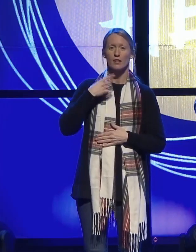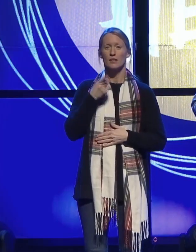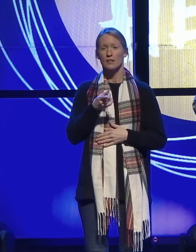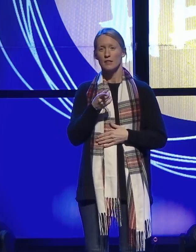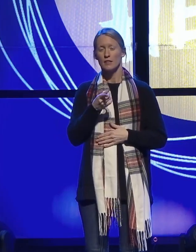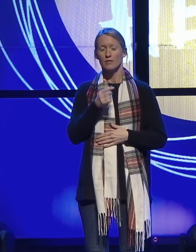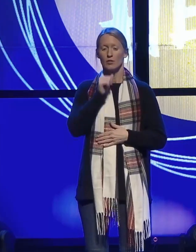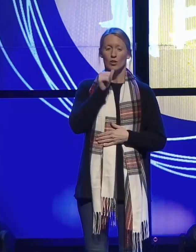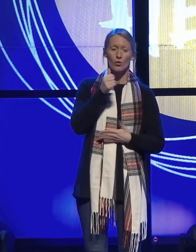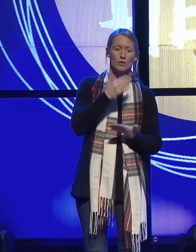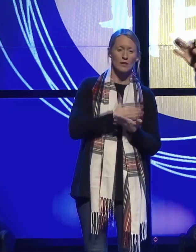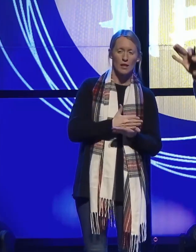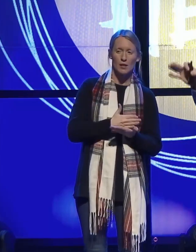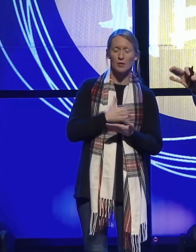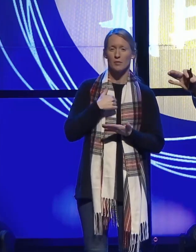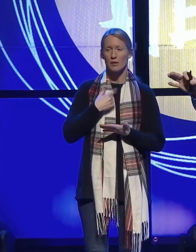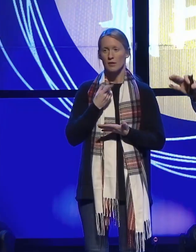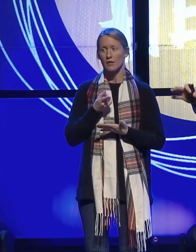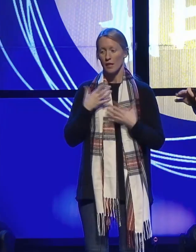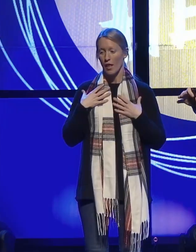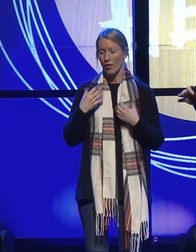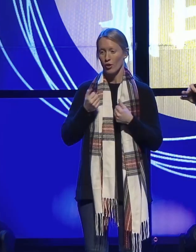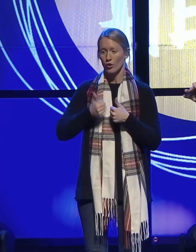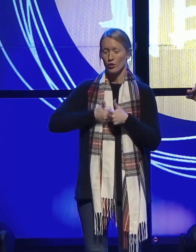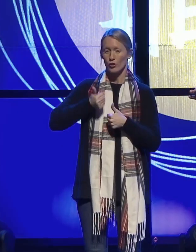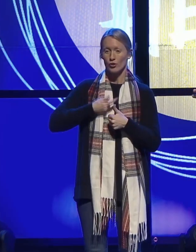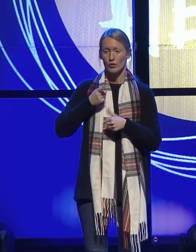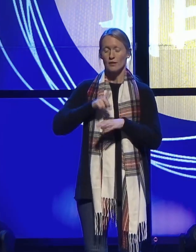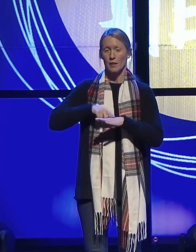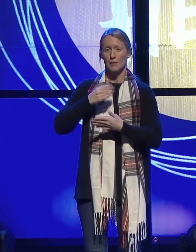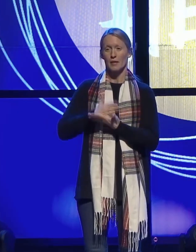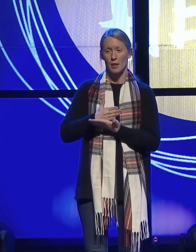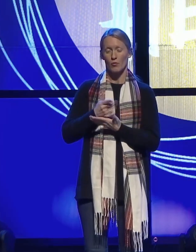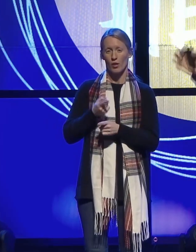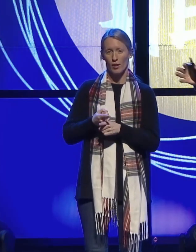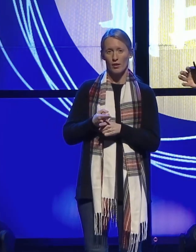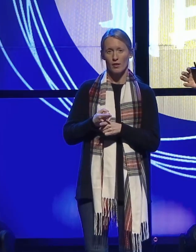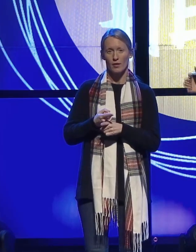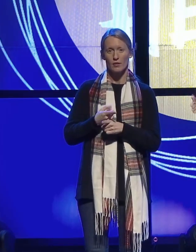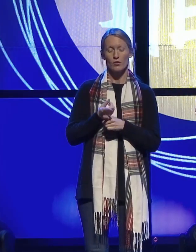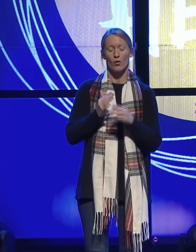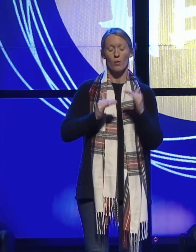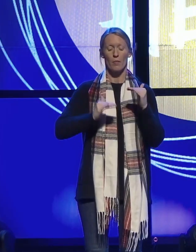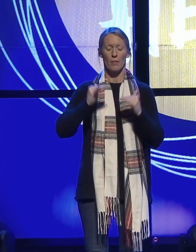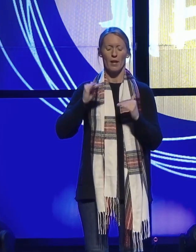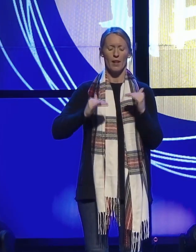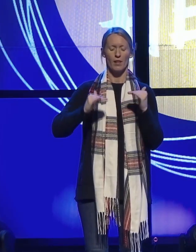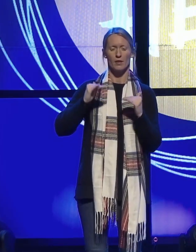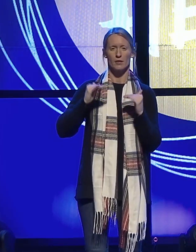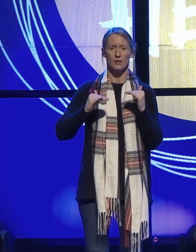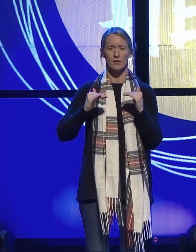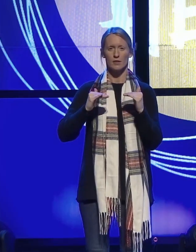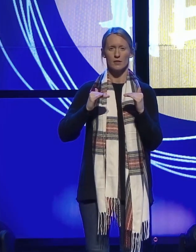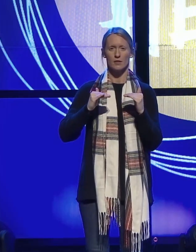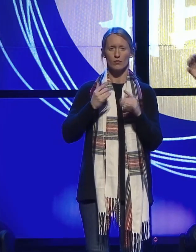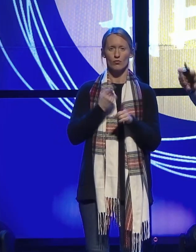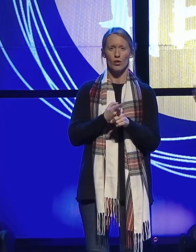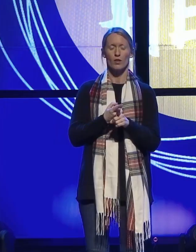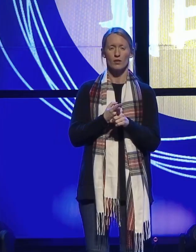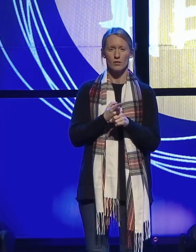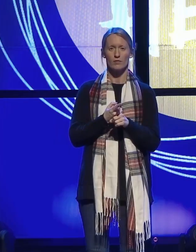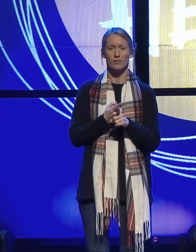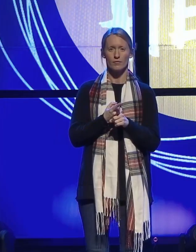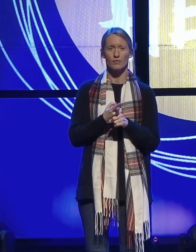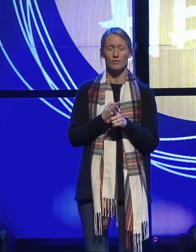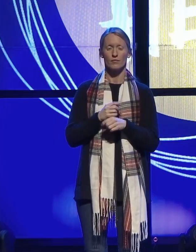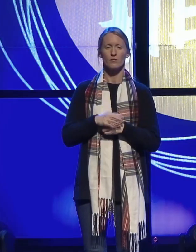And some of you are way healthier. You're like, no, it's time to stop, right? So find a balance, right? Find a